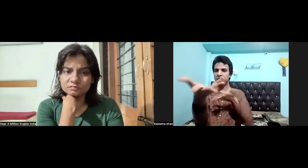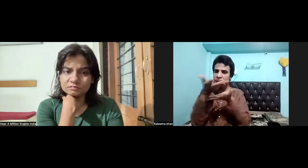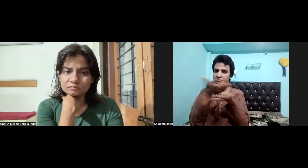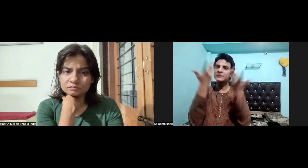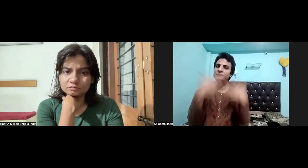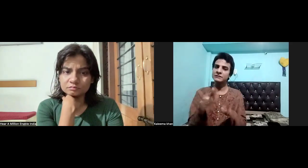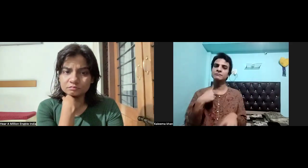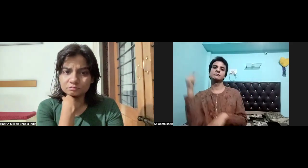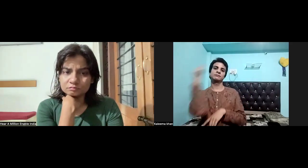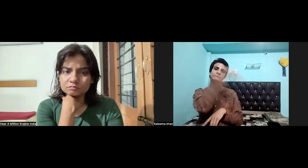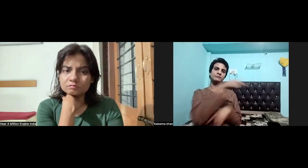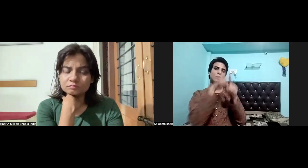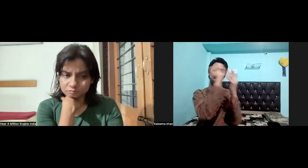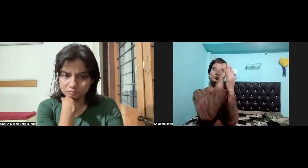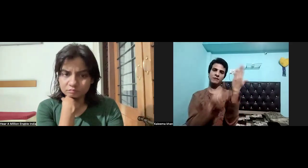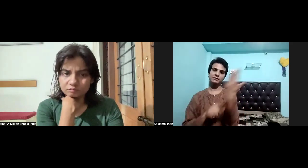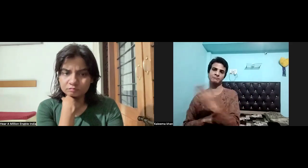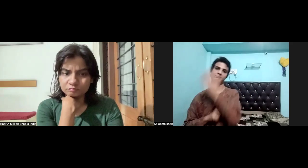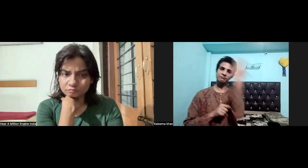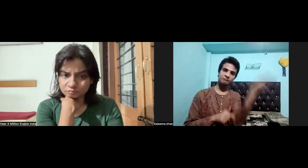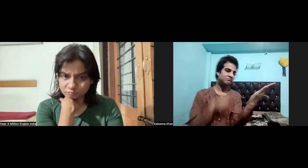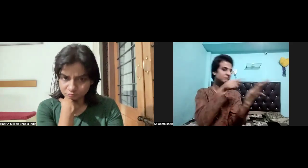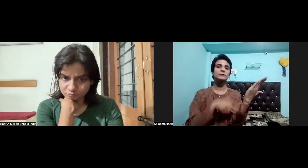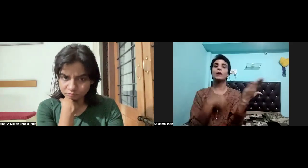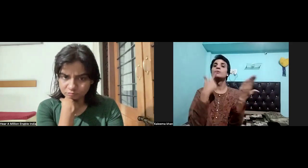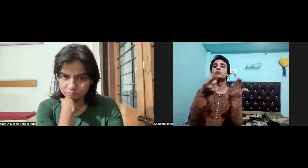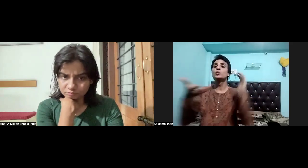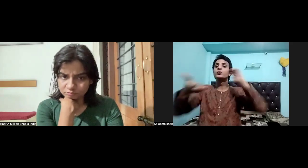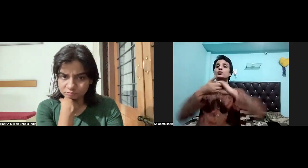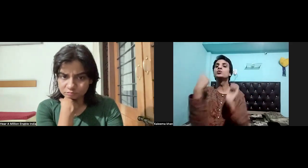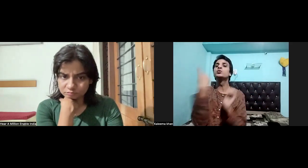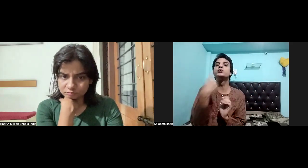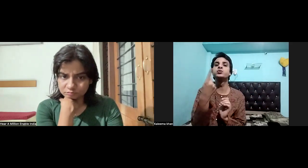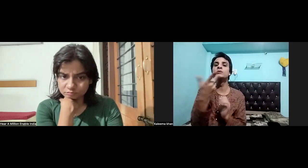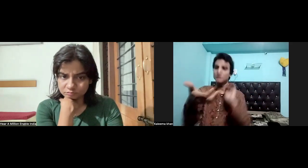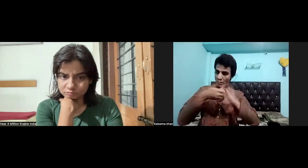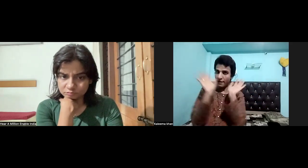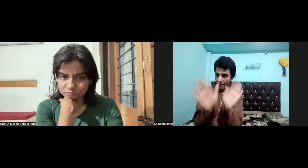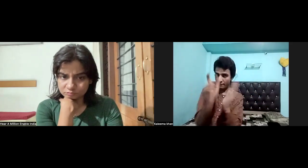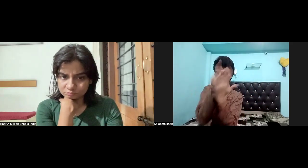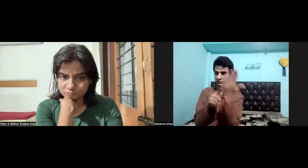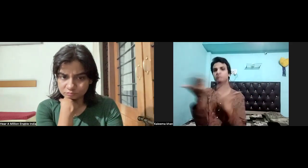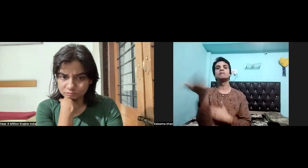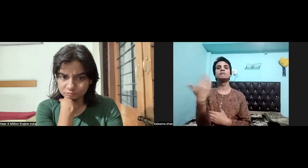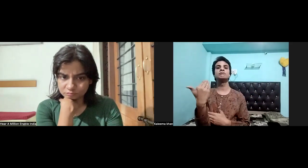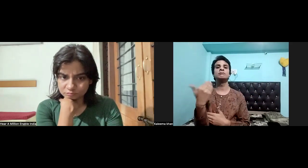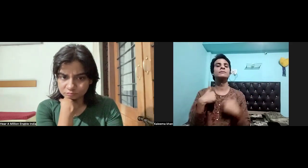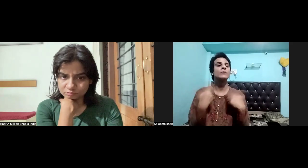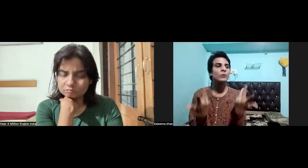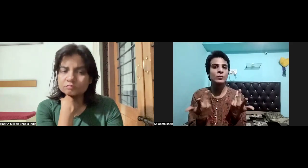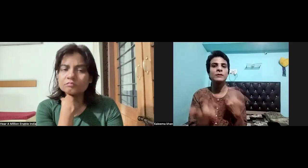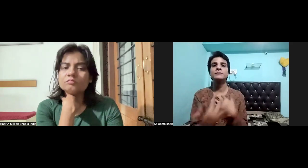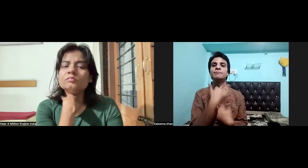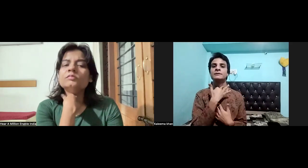challenges. I went to Delhi, and I sent the letter as well. They were asking me with whom you would like